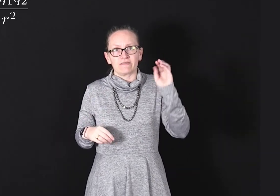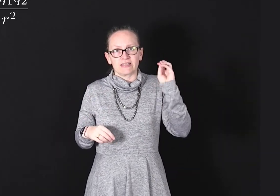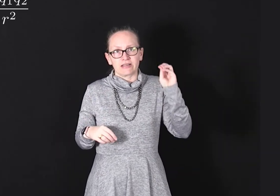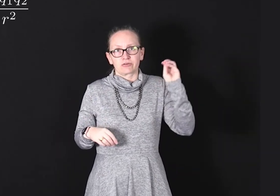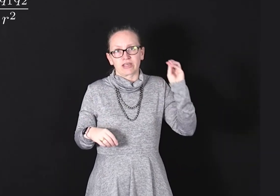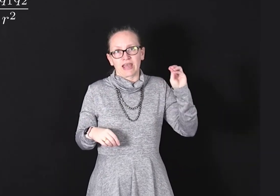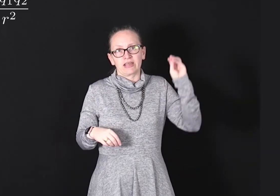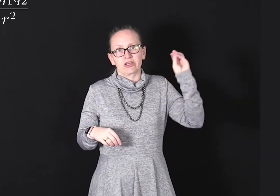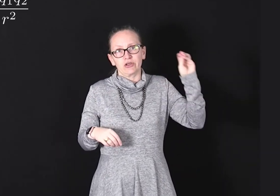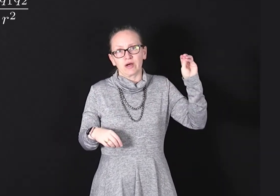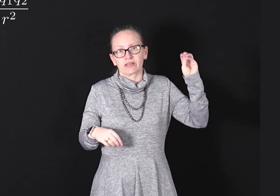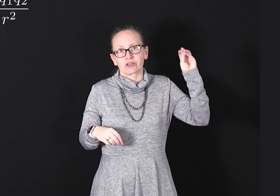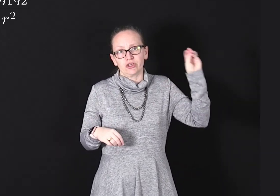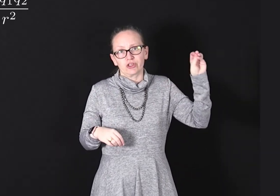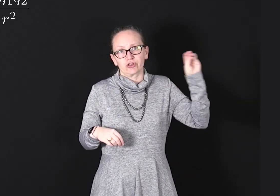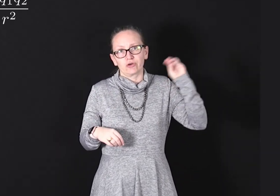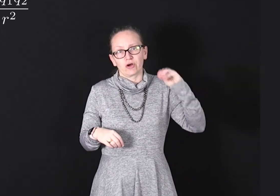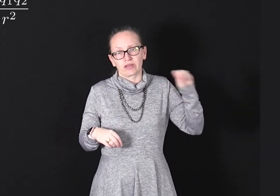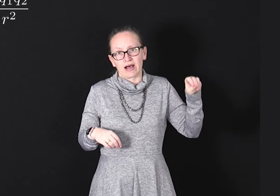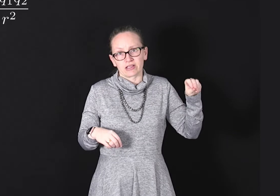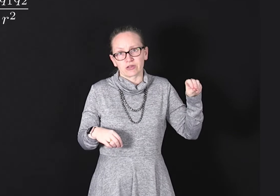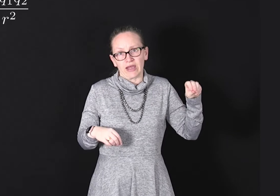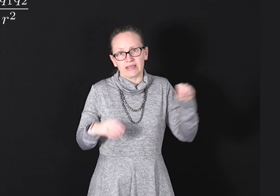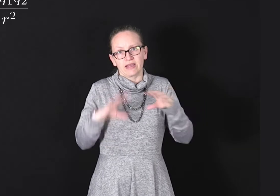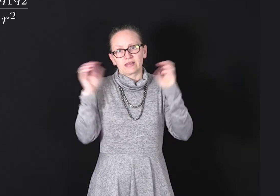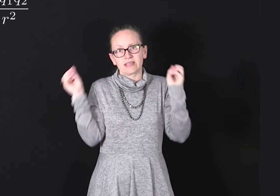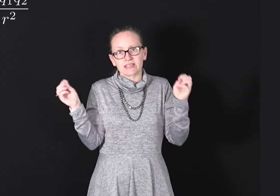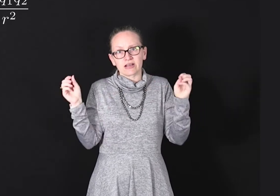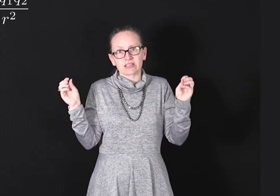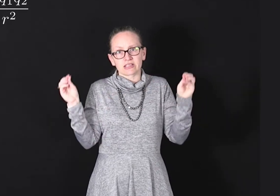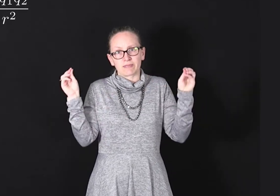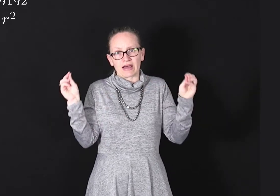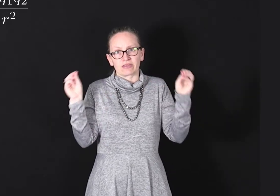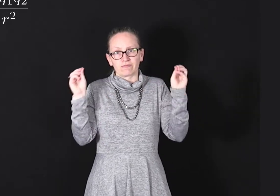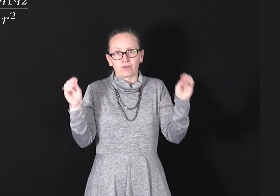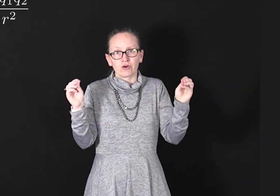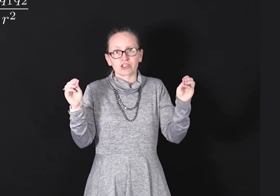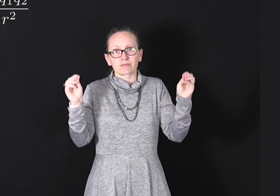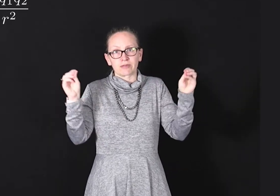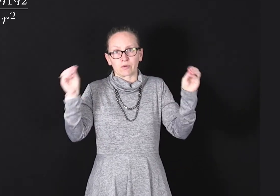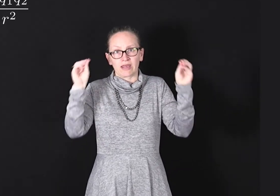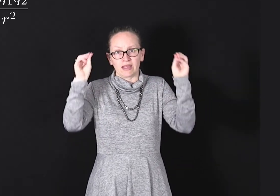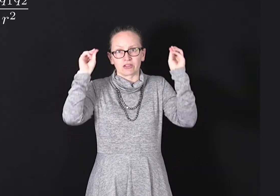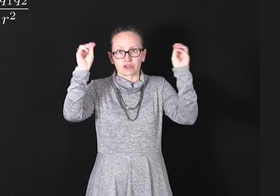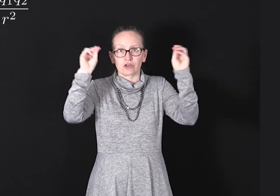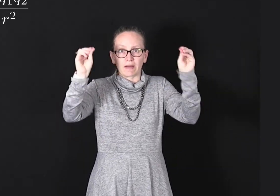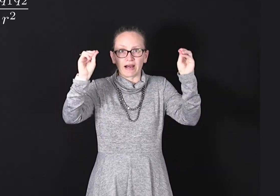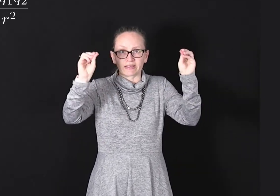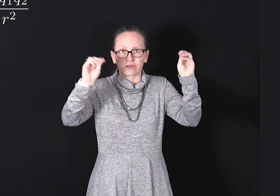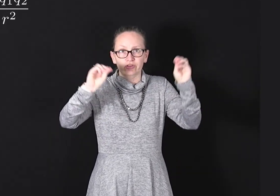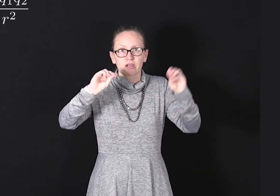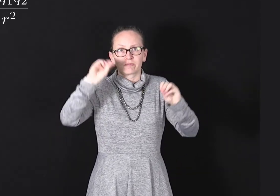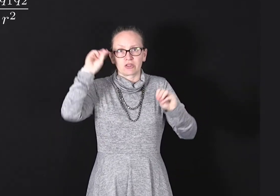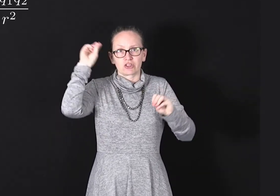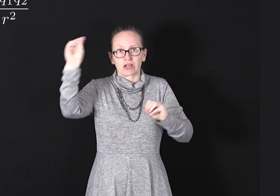is equal to K Q1 Q2 on R squared. This tells us about the force between two particles with charges